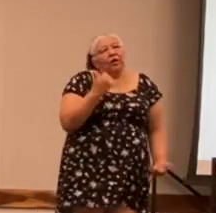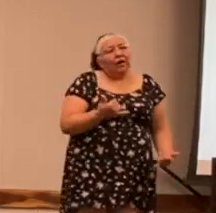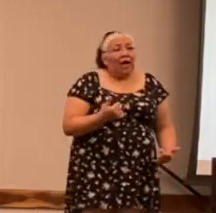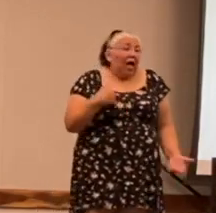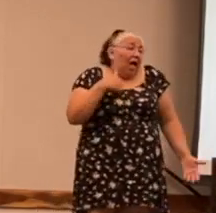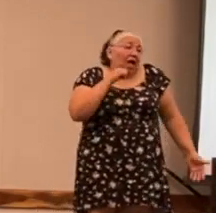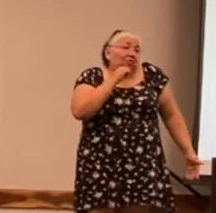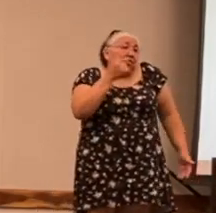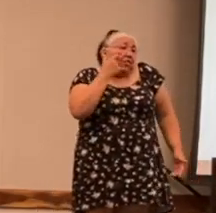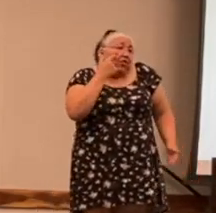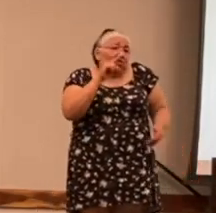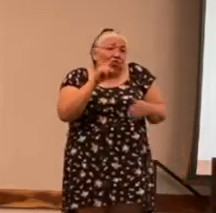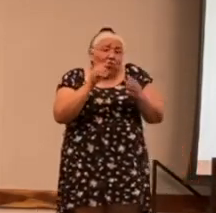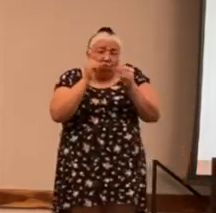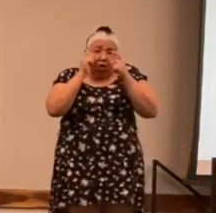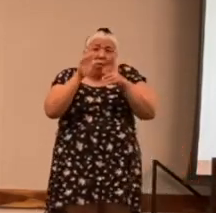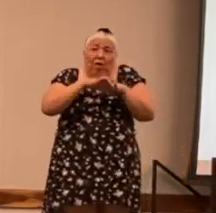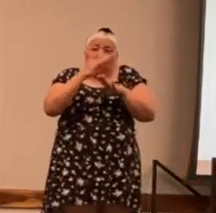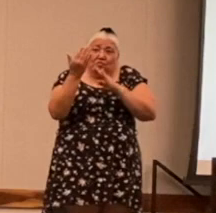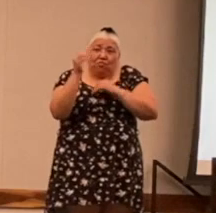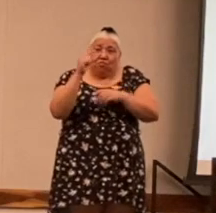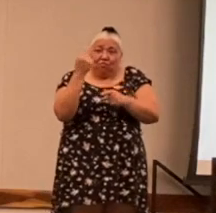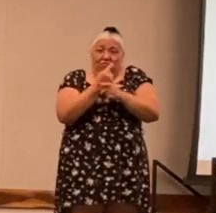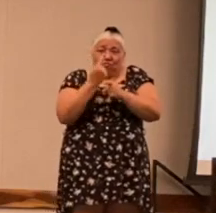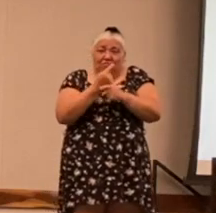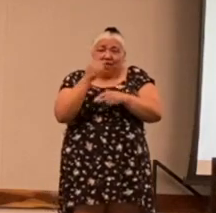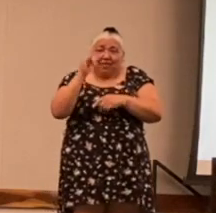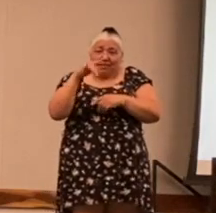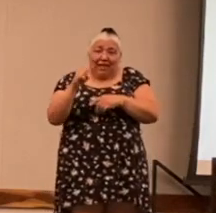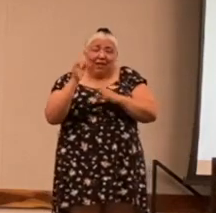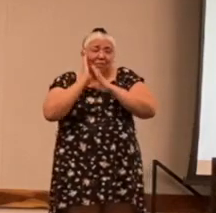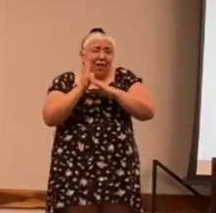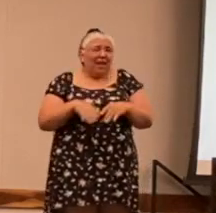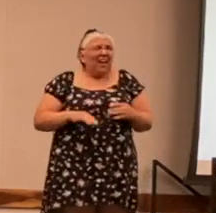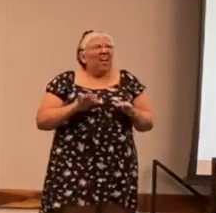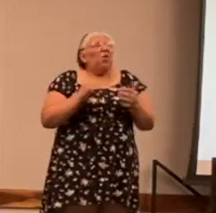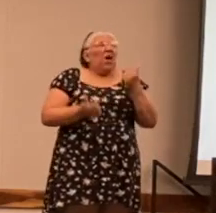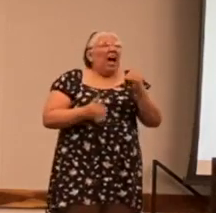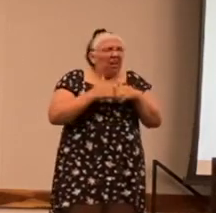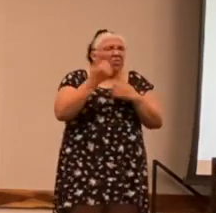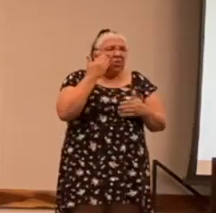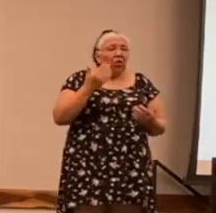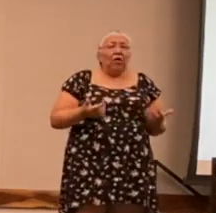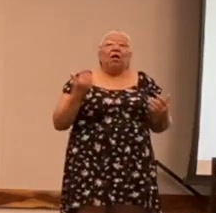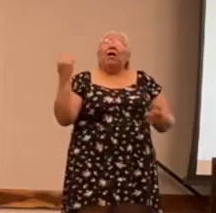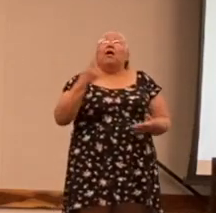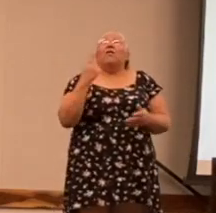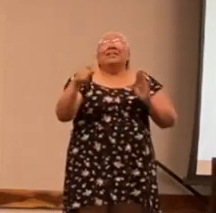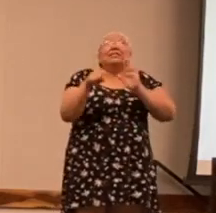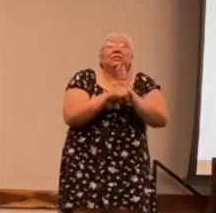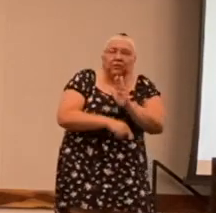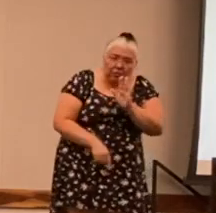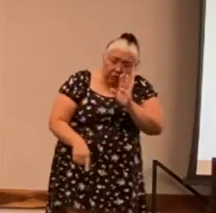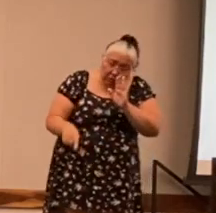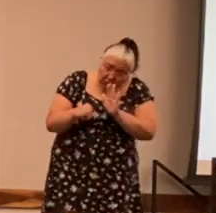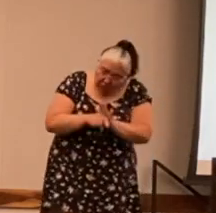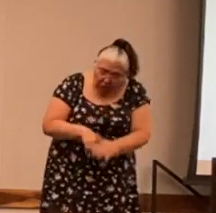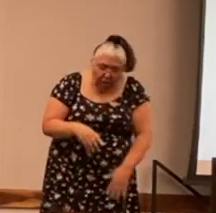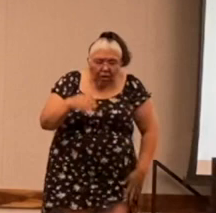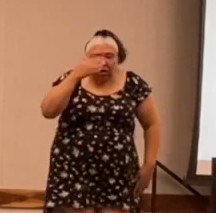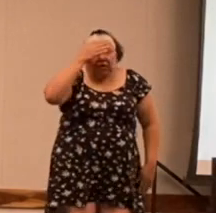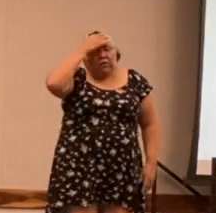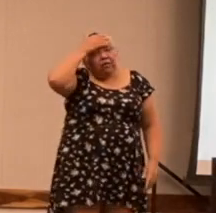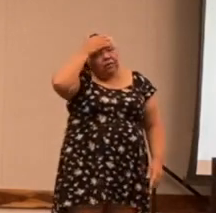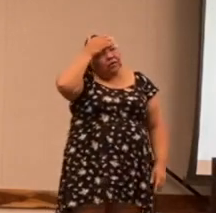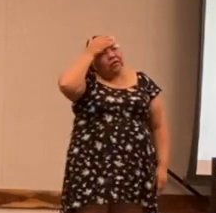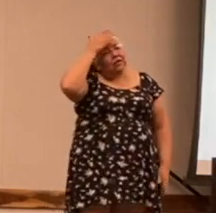I don't think you woke up on the right side of the bed. How do you know which side of the bed I got on, right? Right? But she was always negative, always, she